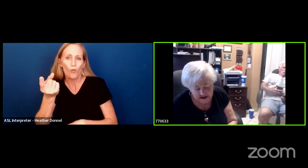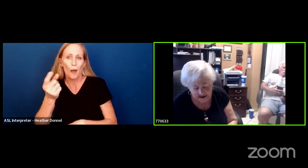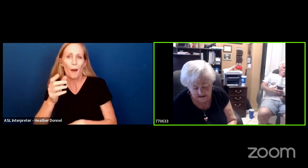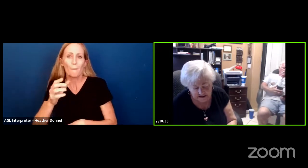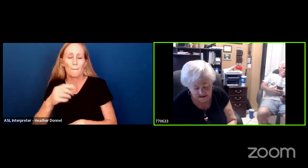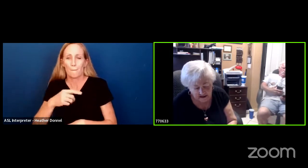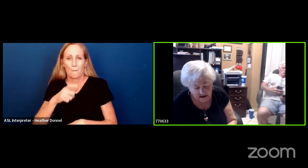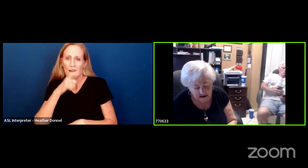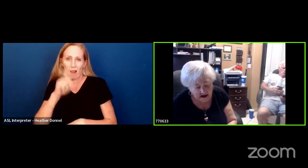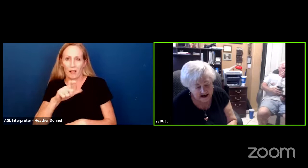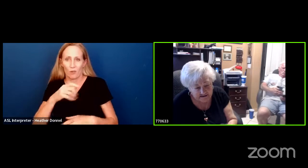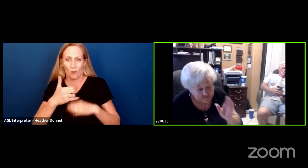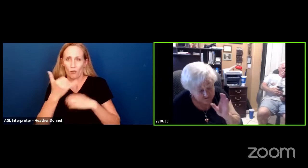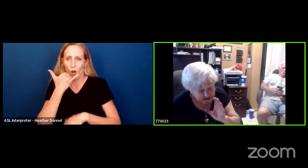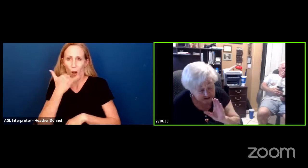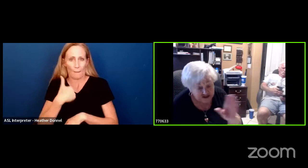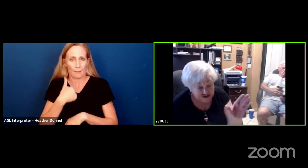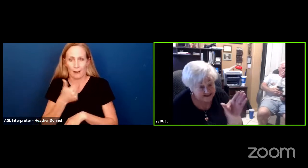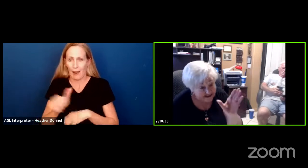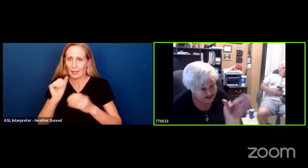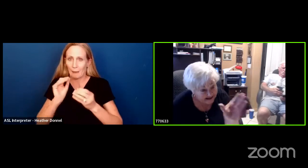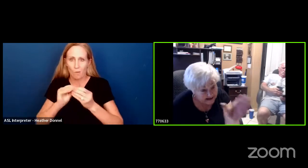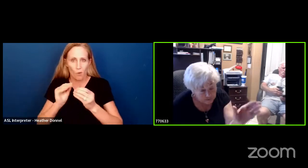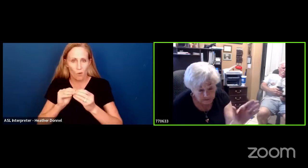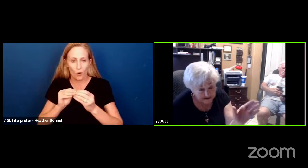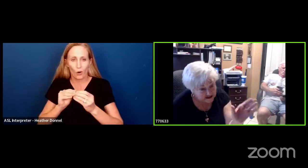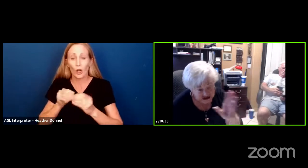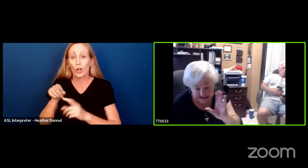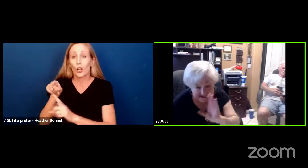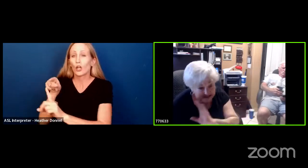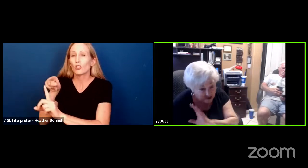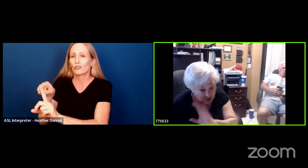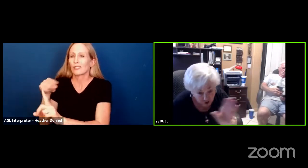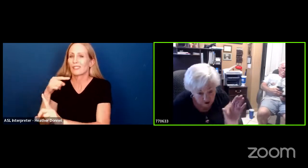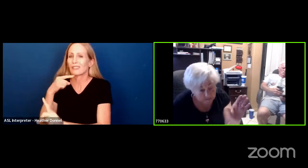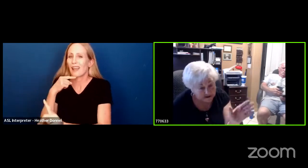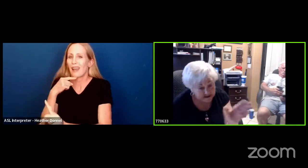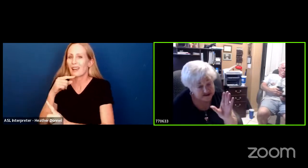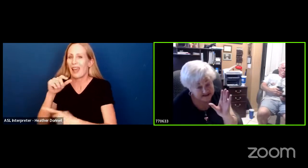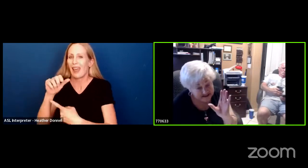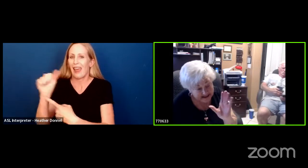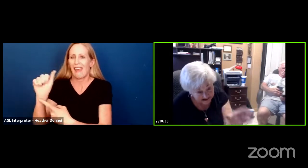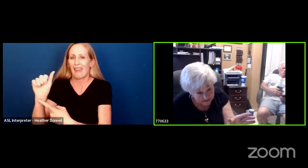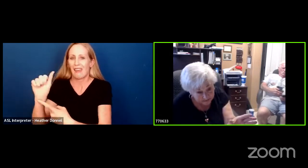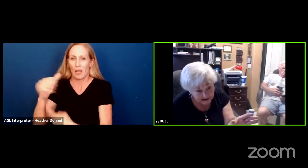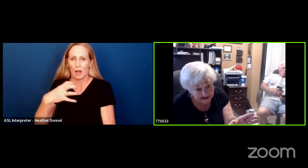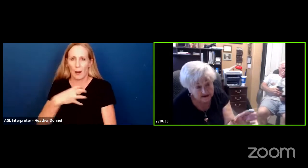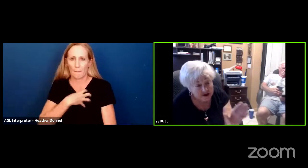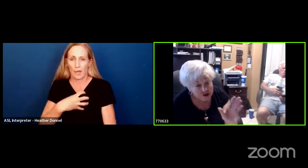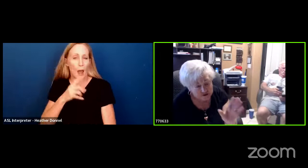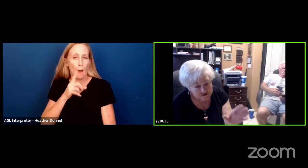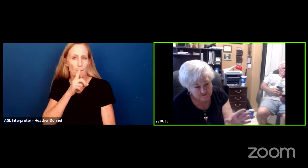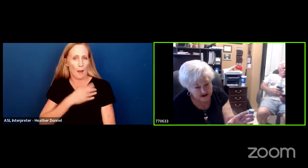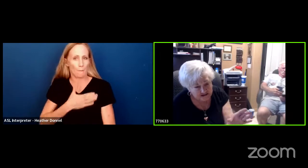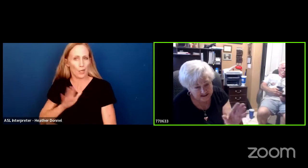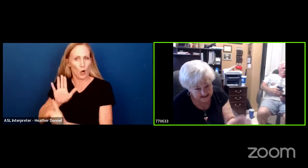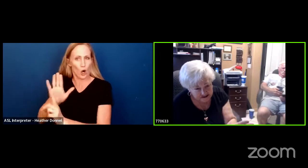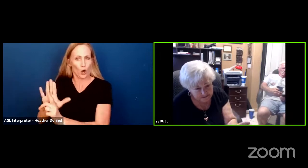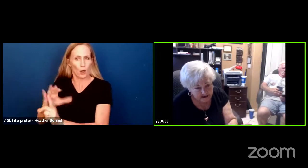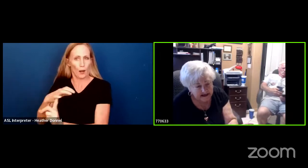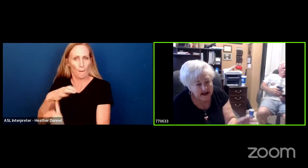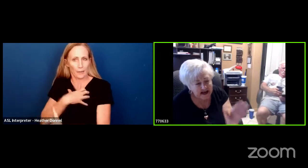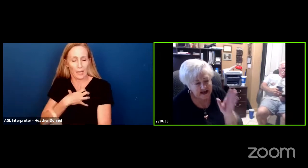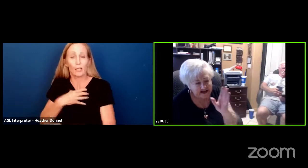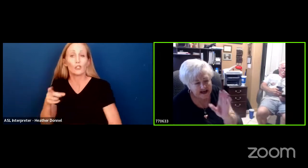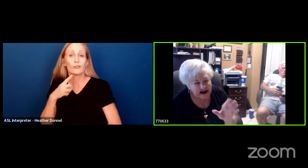anymore, that she said a complaint, she didn't say her complaint, she said a complaint was filed